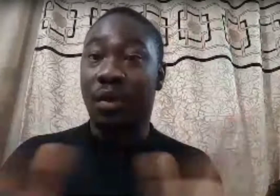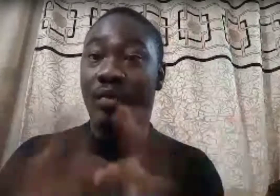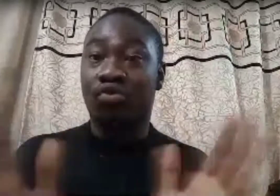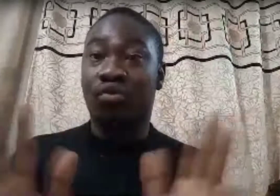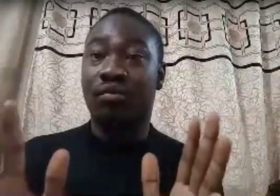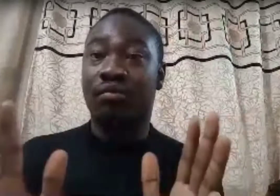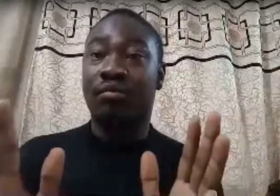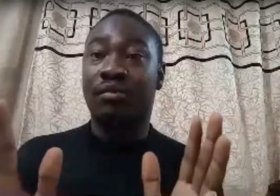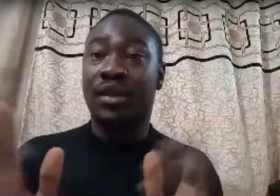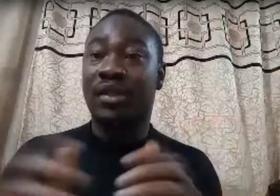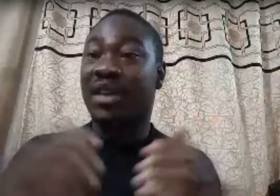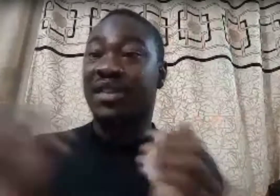can represent it in figures.